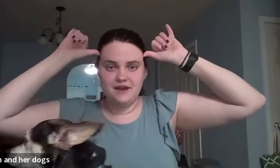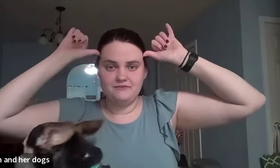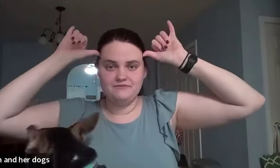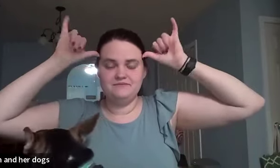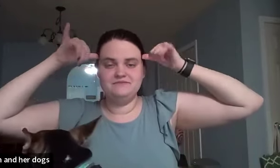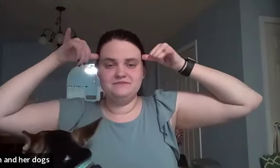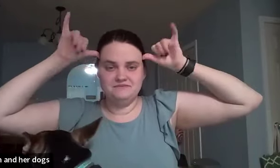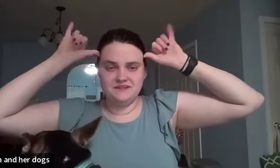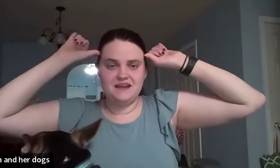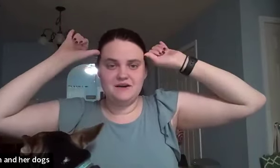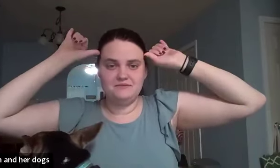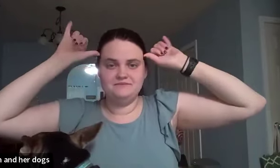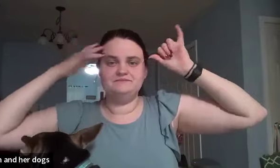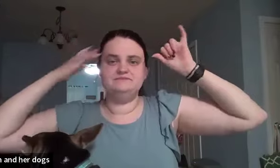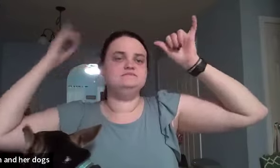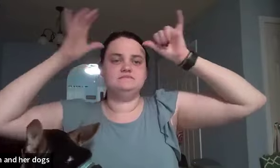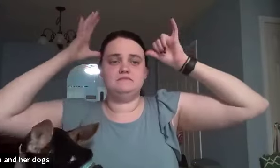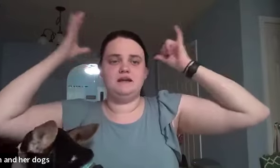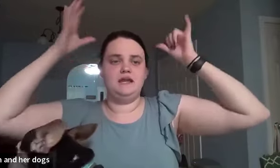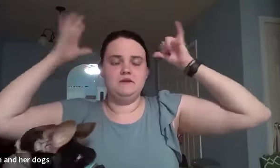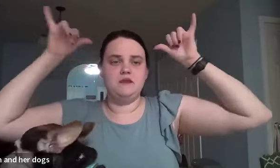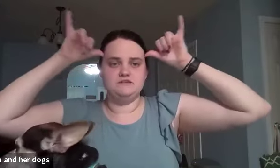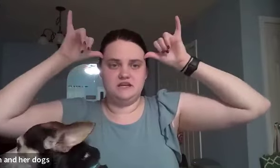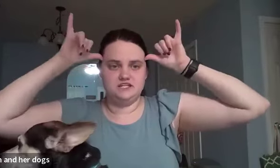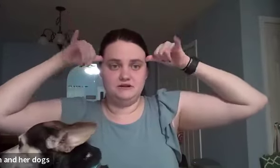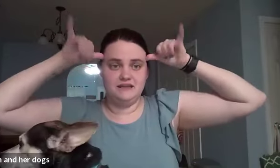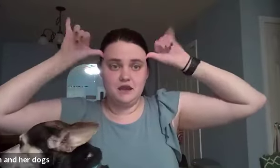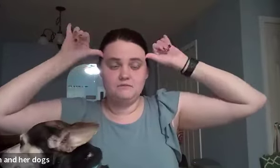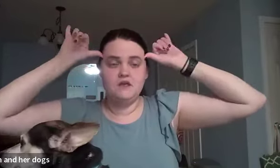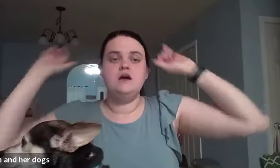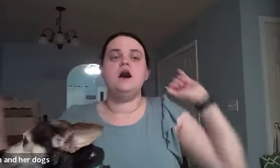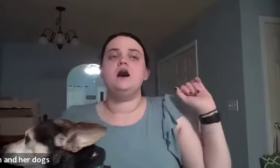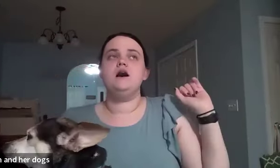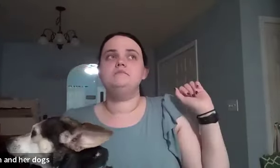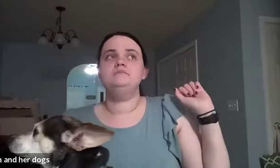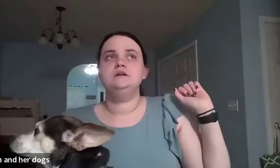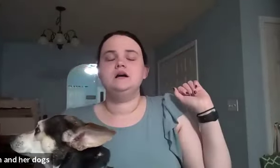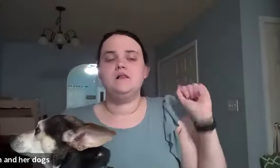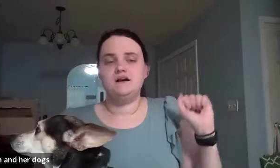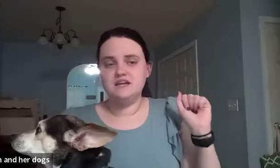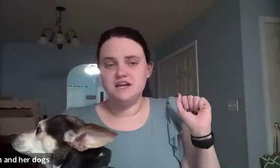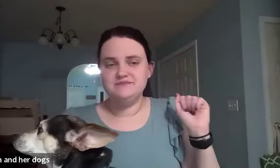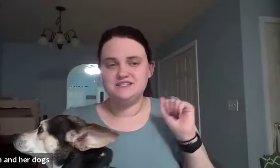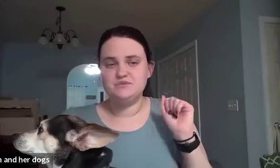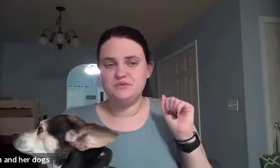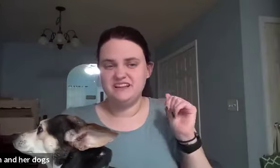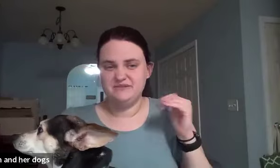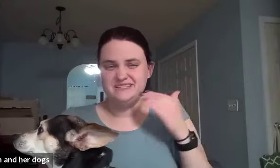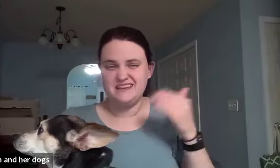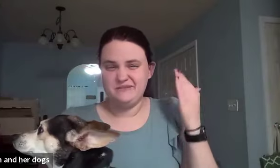cow, cow. My maybe hair's catching on it, cow. A lot of times this is one where like we did that